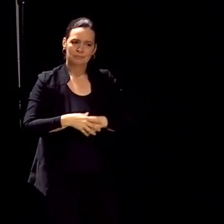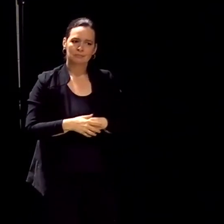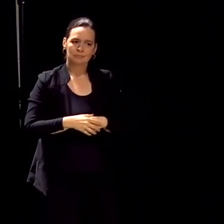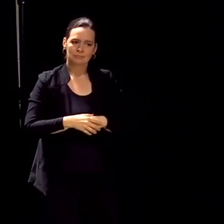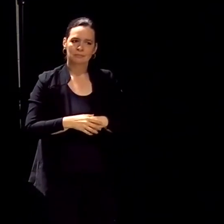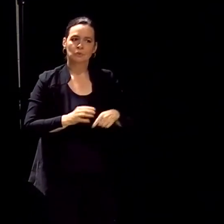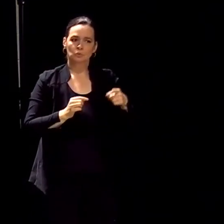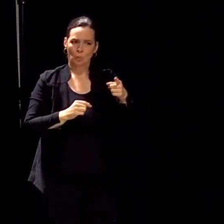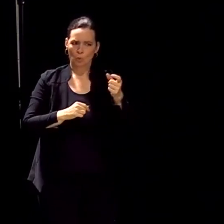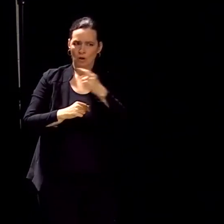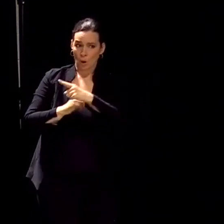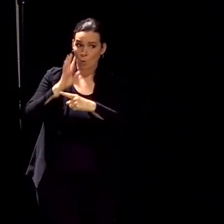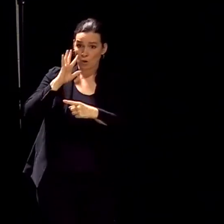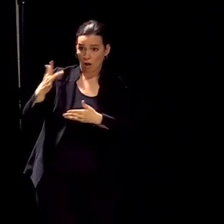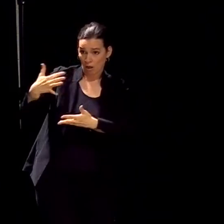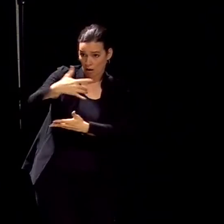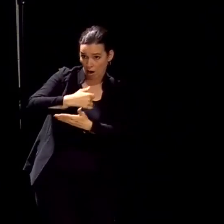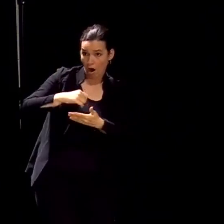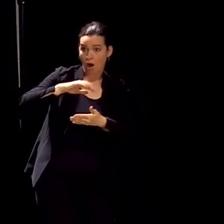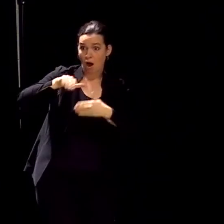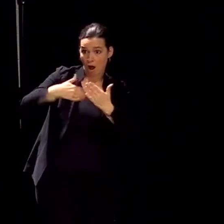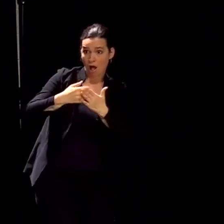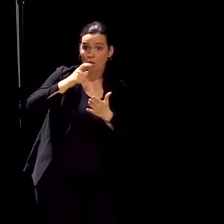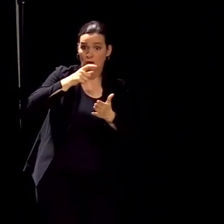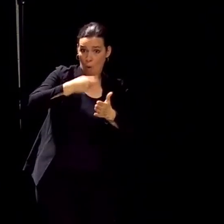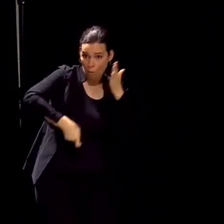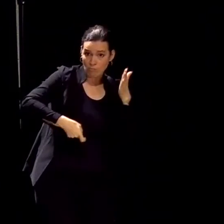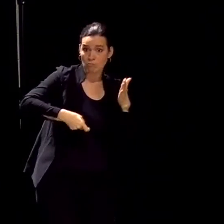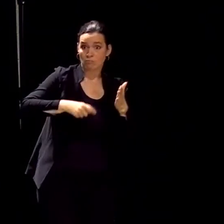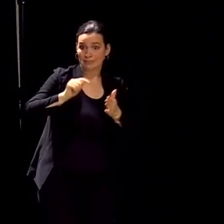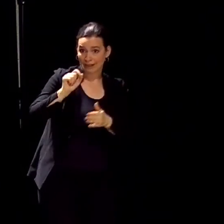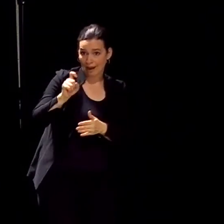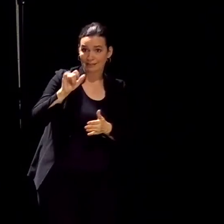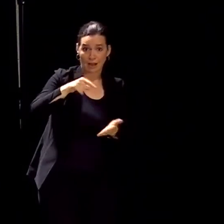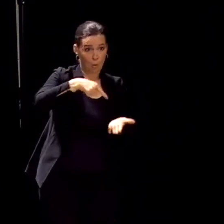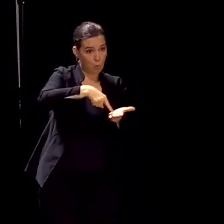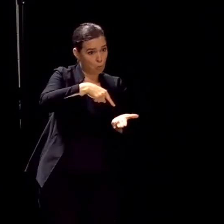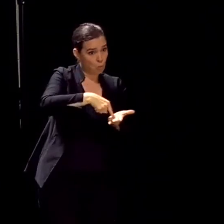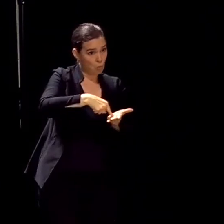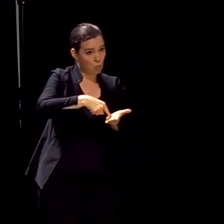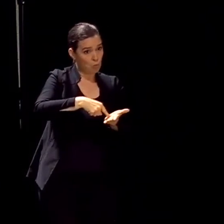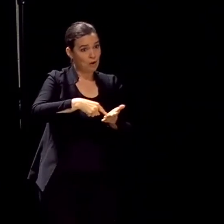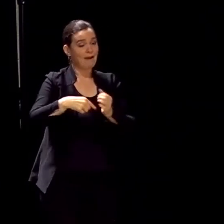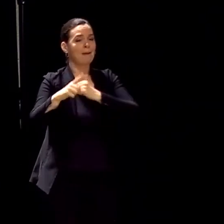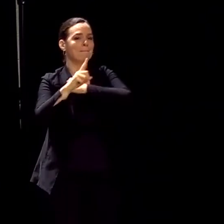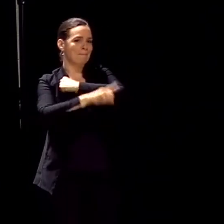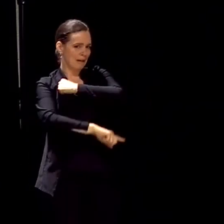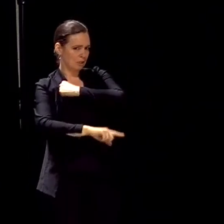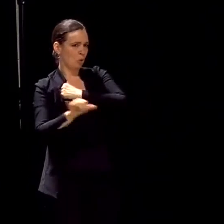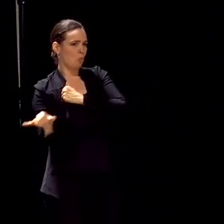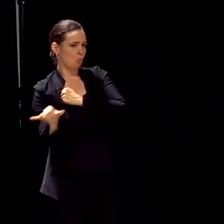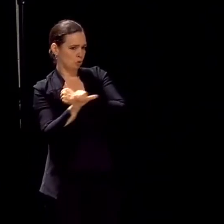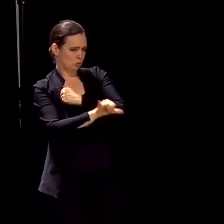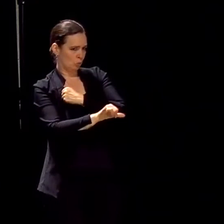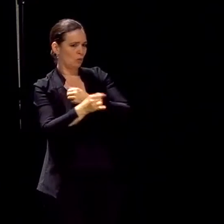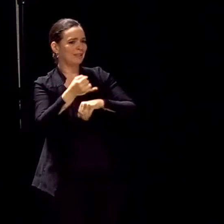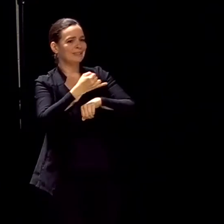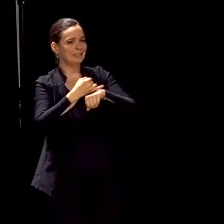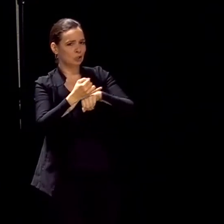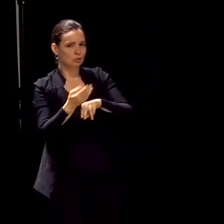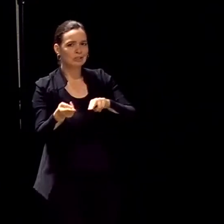Penalties and interest and back taxes are essentially what you try to recoup. Again, if you have a property that owes you $100,000